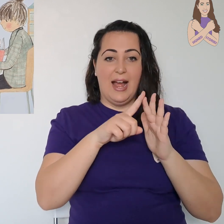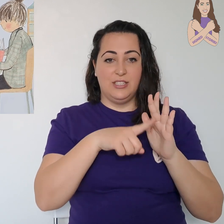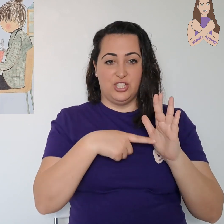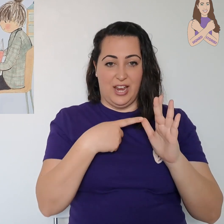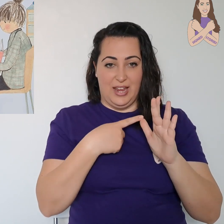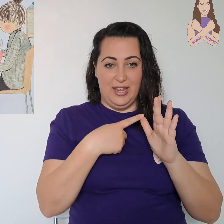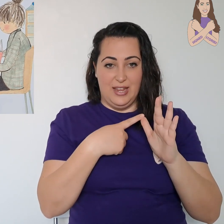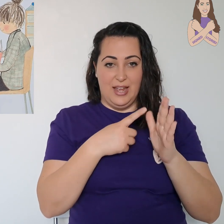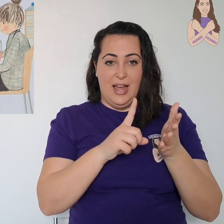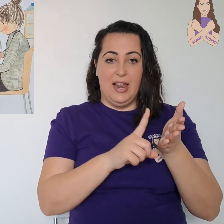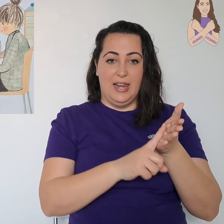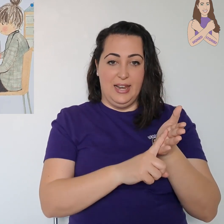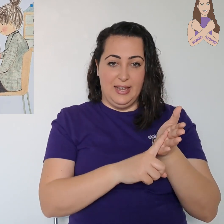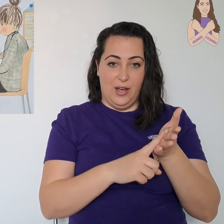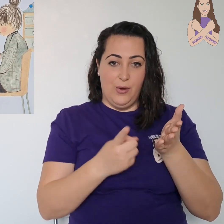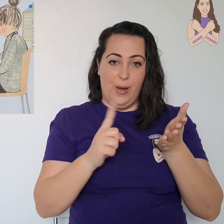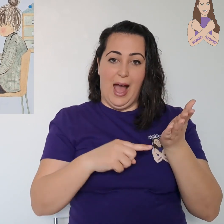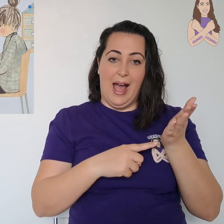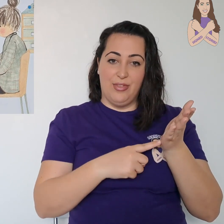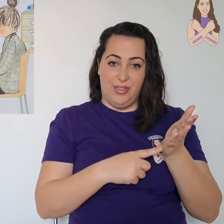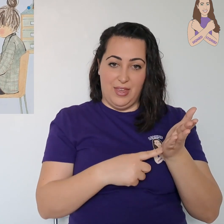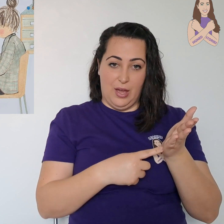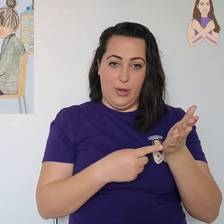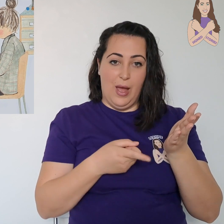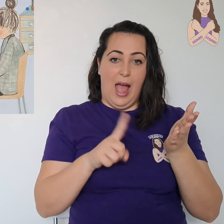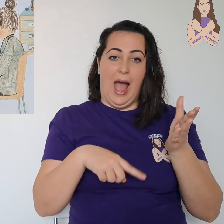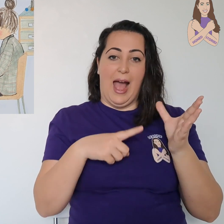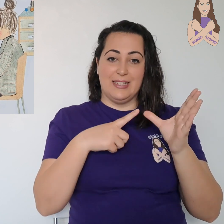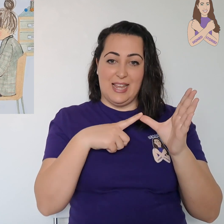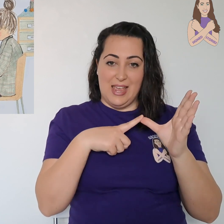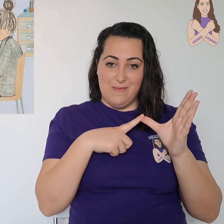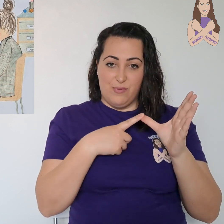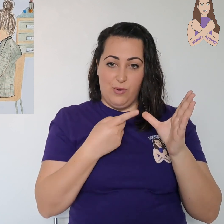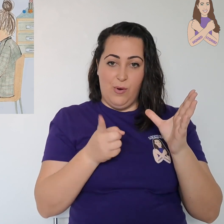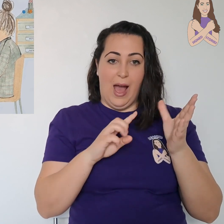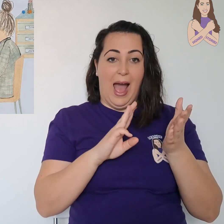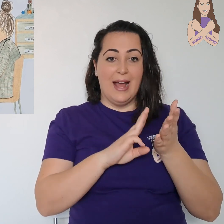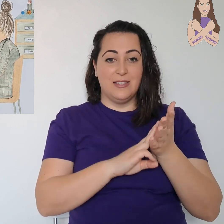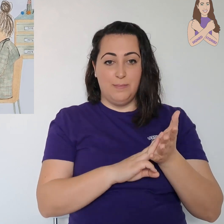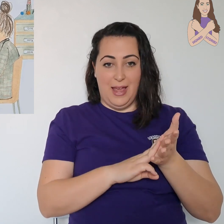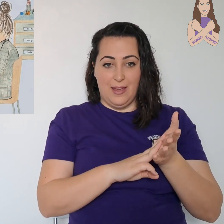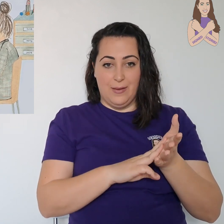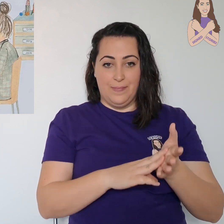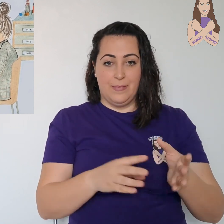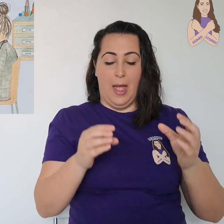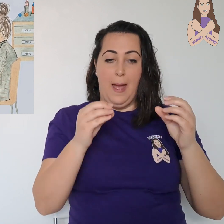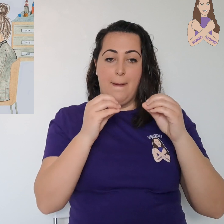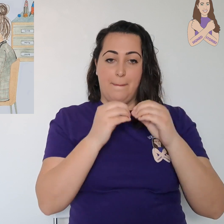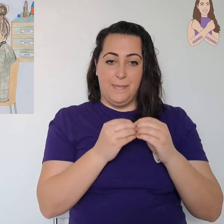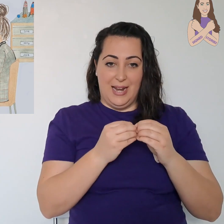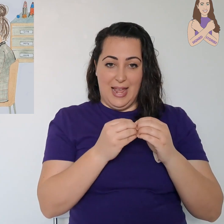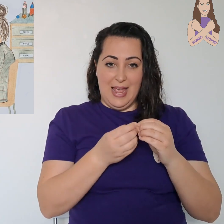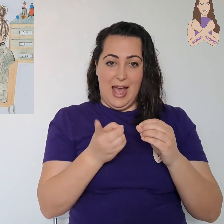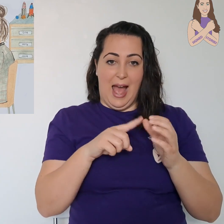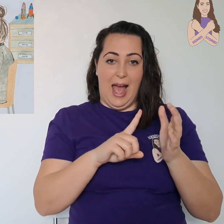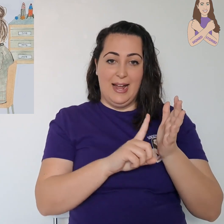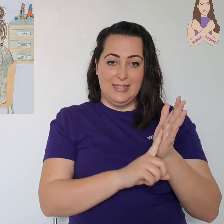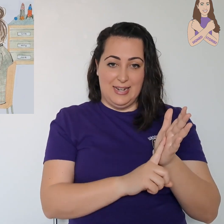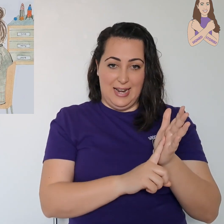and Jay, Leo and Theo and April and May, Billy and